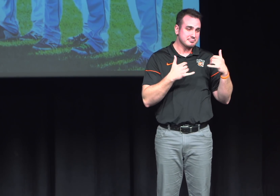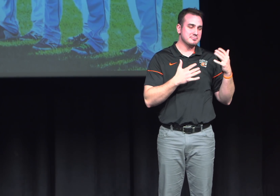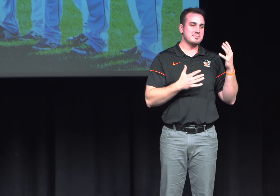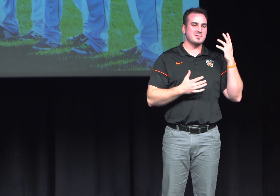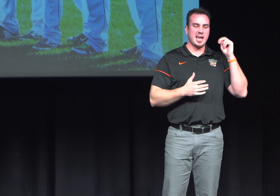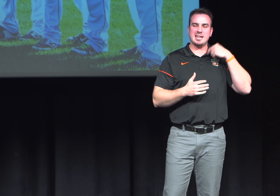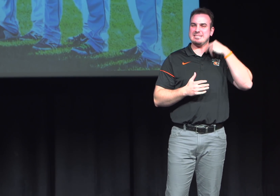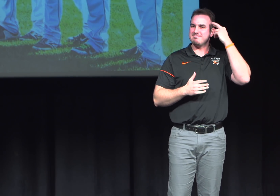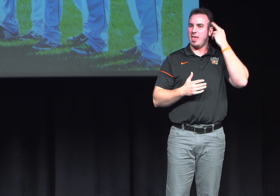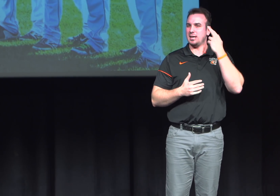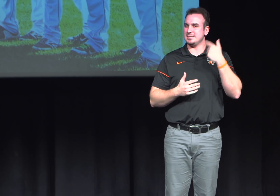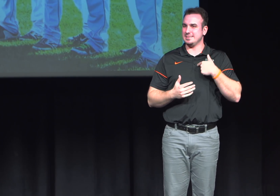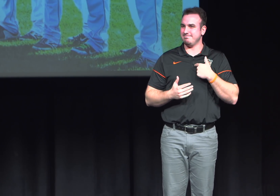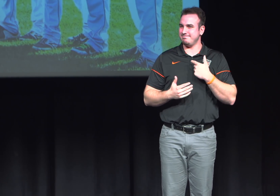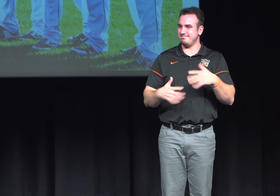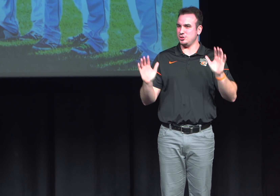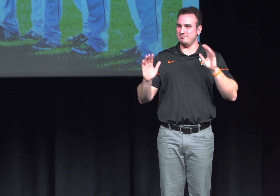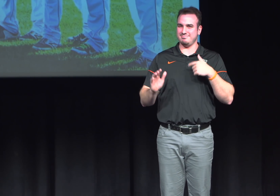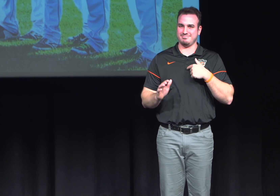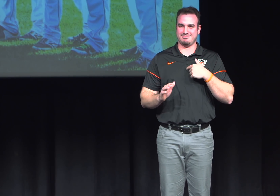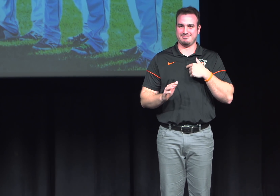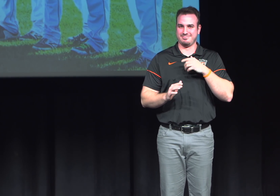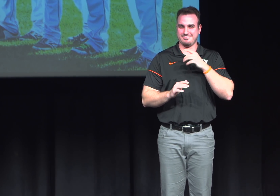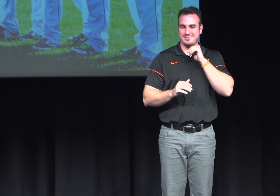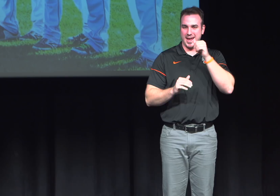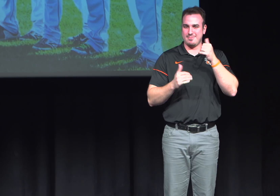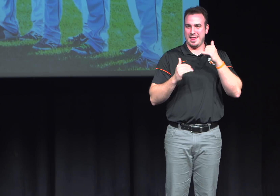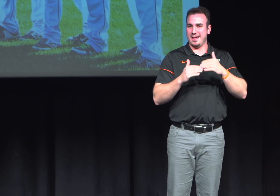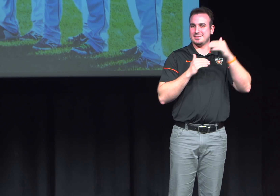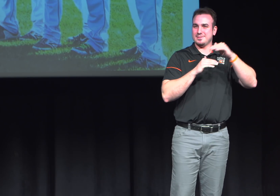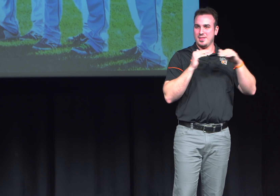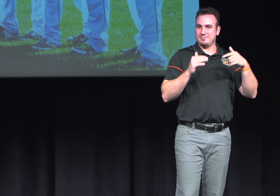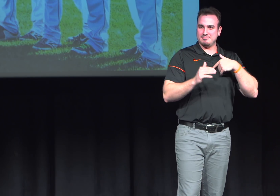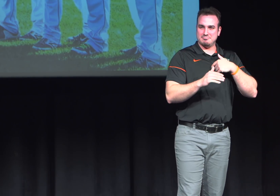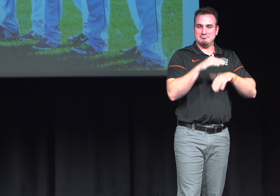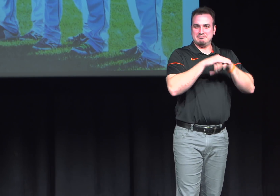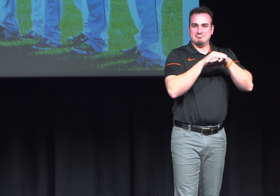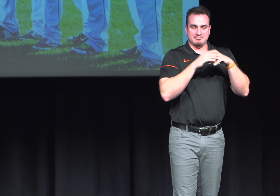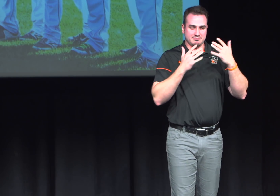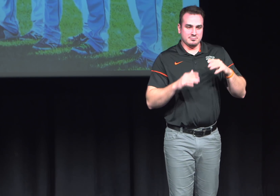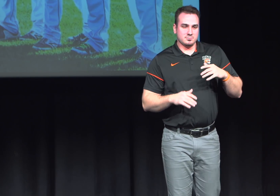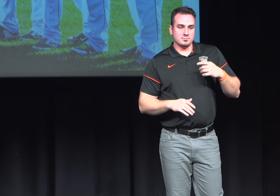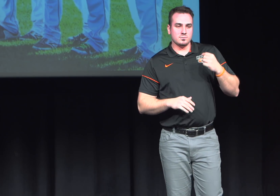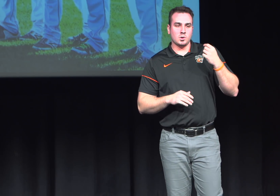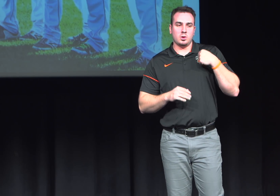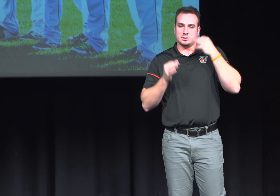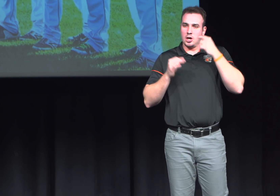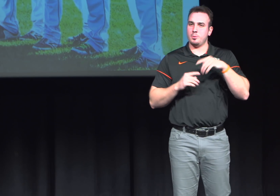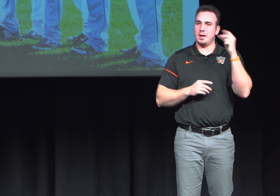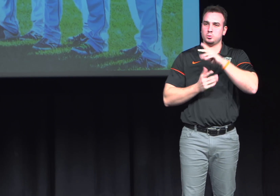And eventually I realized, I wasn't going to make it to the next level. So I decided to go back to